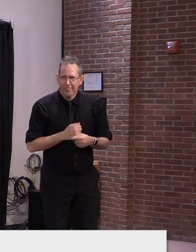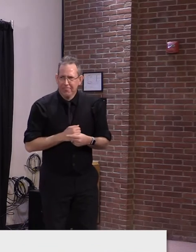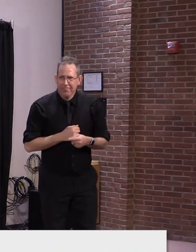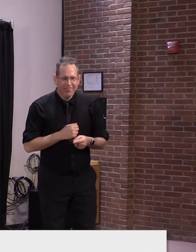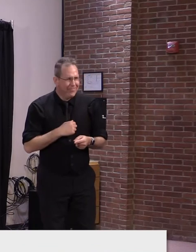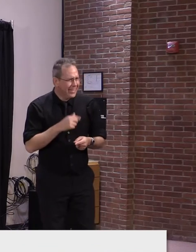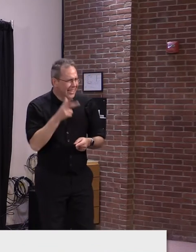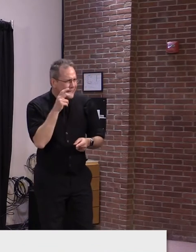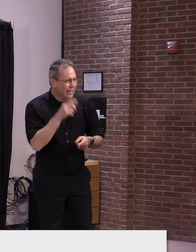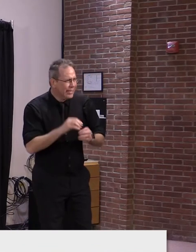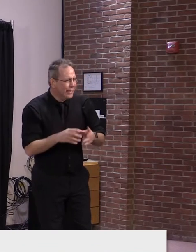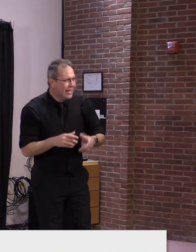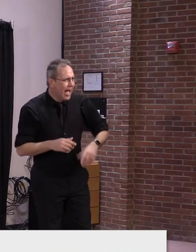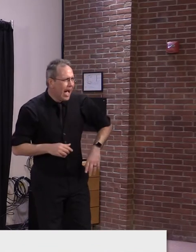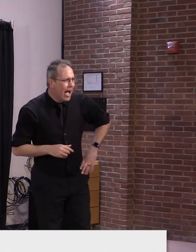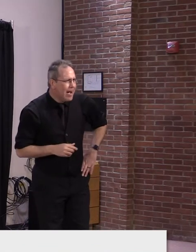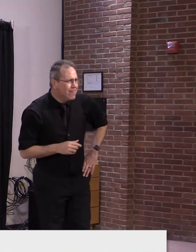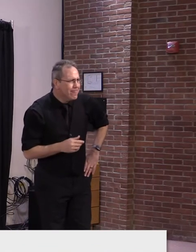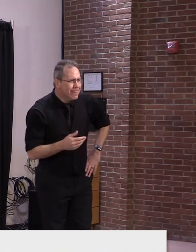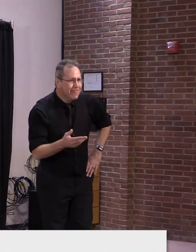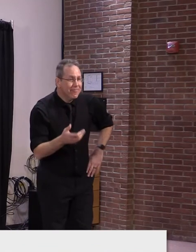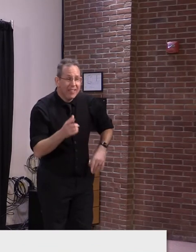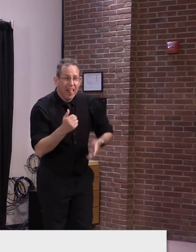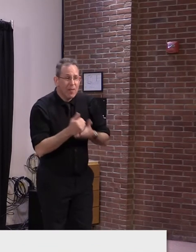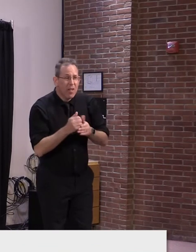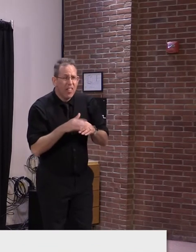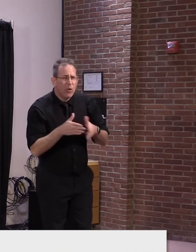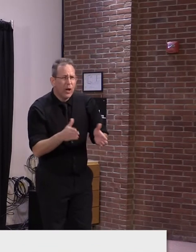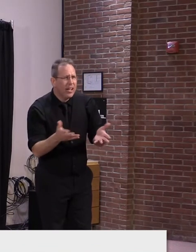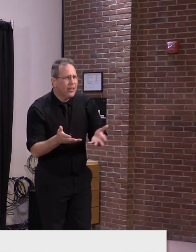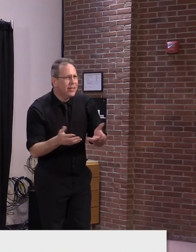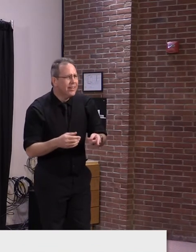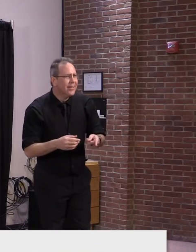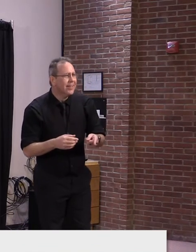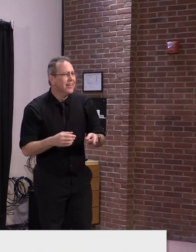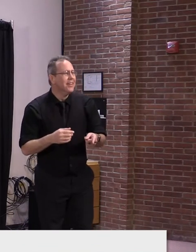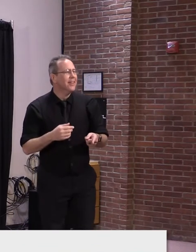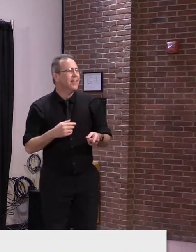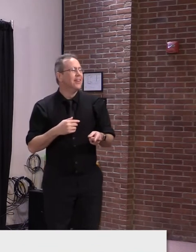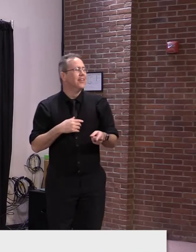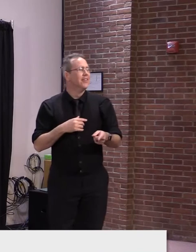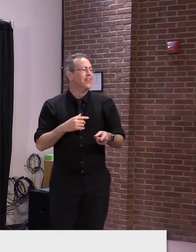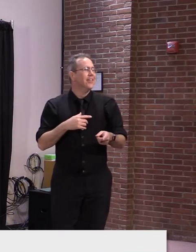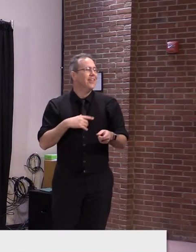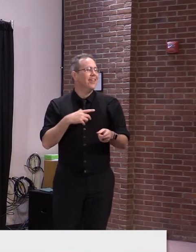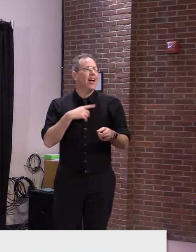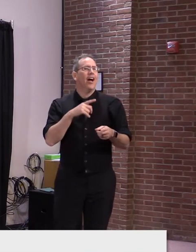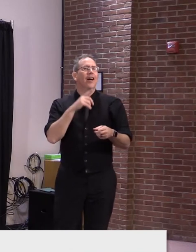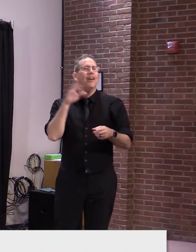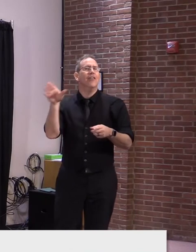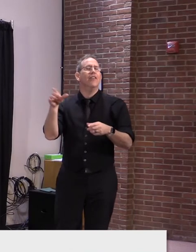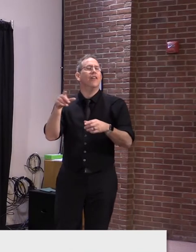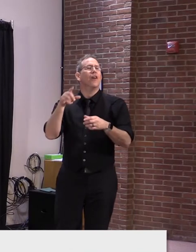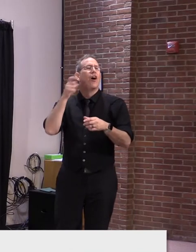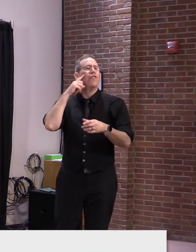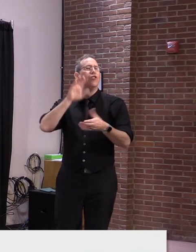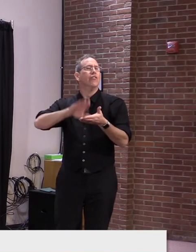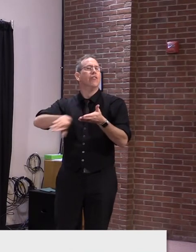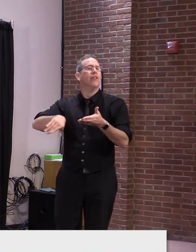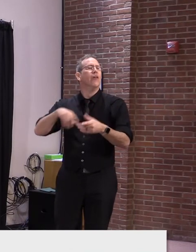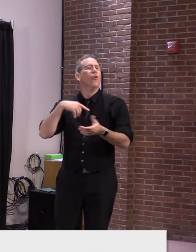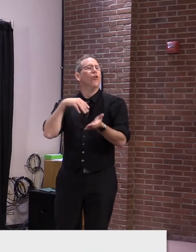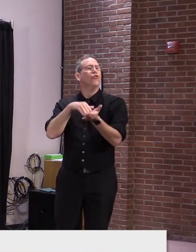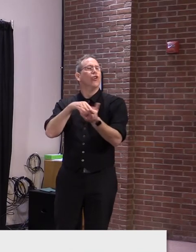Helps on the way. Dr. Levine, so you're actually off the hook. Okay. Well, the question is, I know a person who